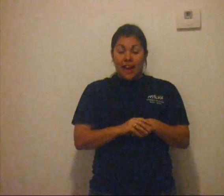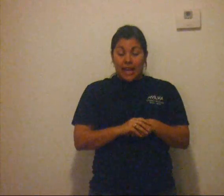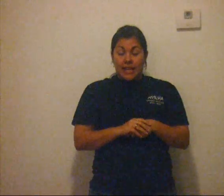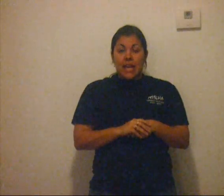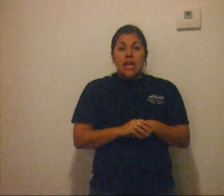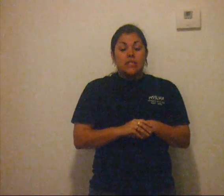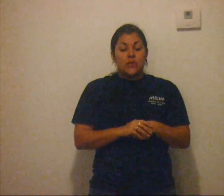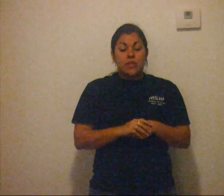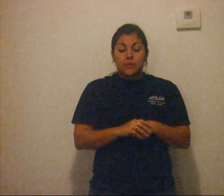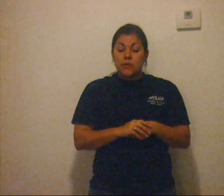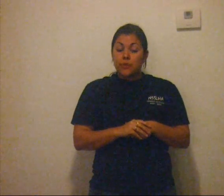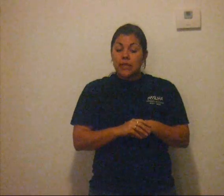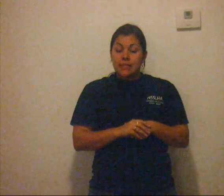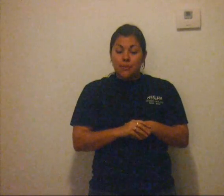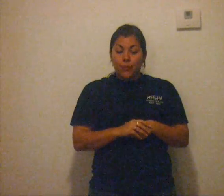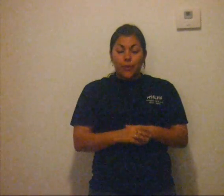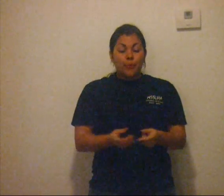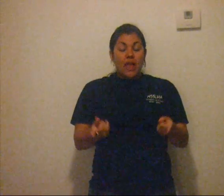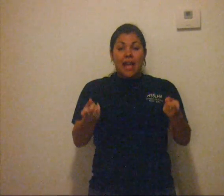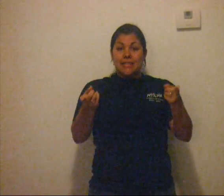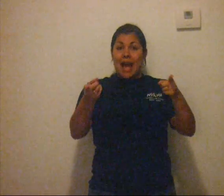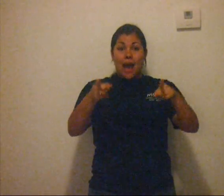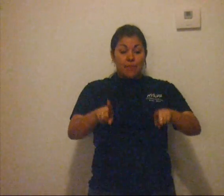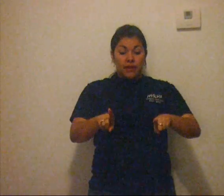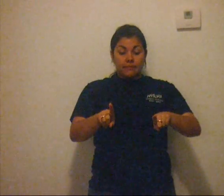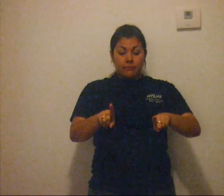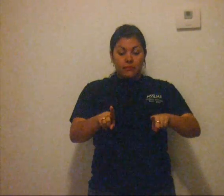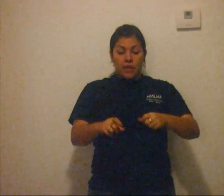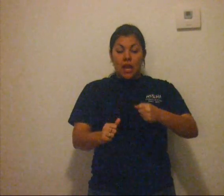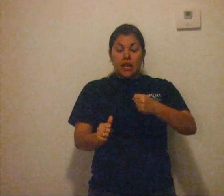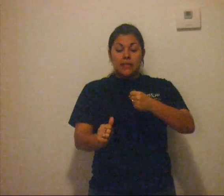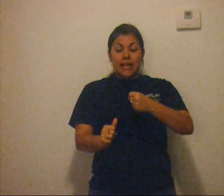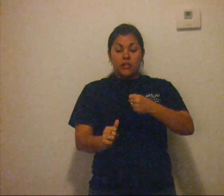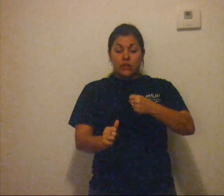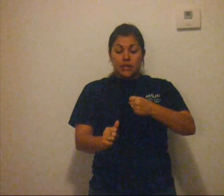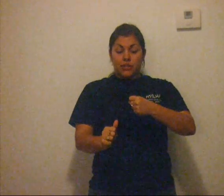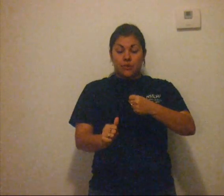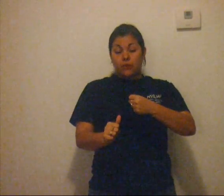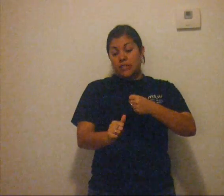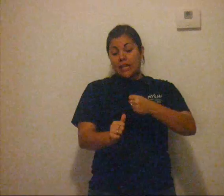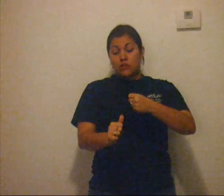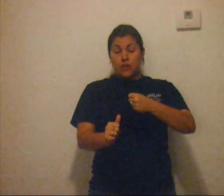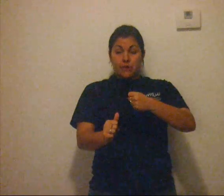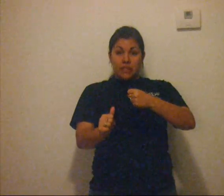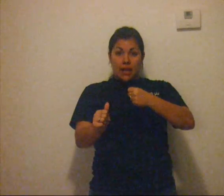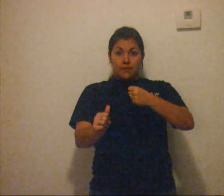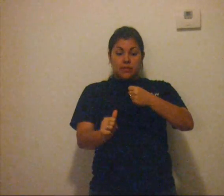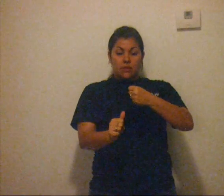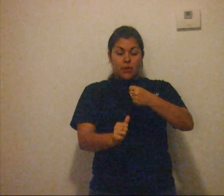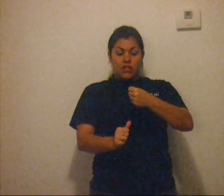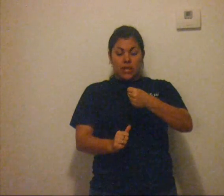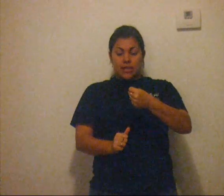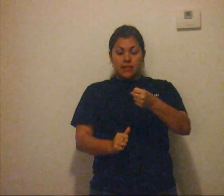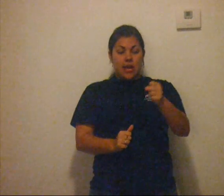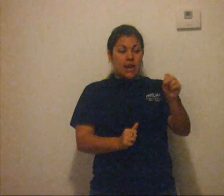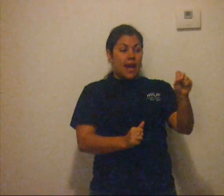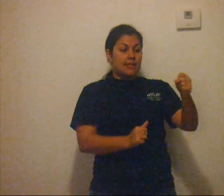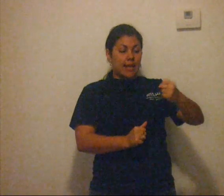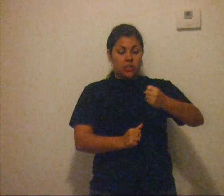fight. And so this one's really simple. It's happen, dangerous, or danger 3 times, which is an S hand